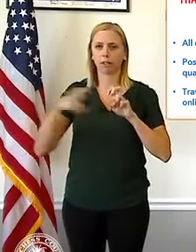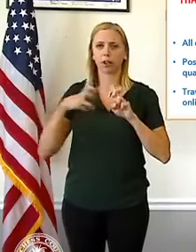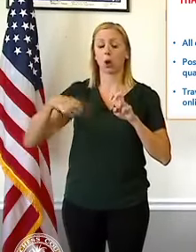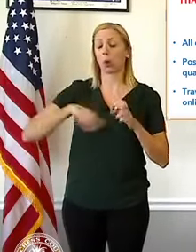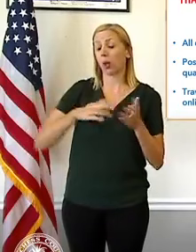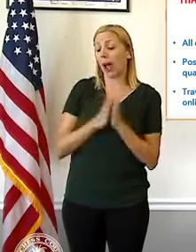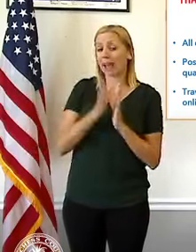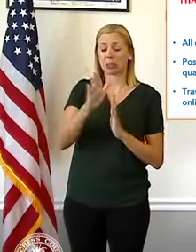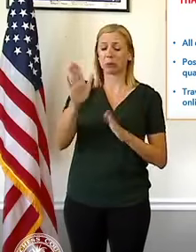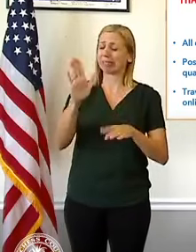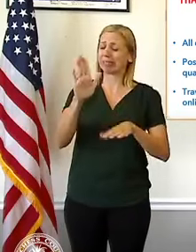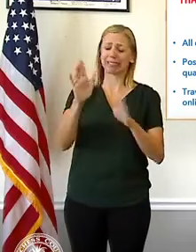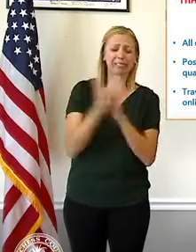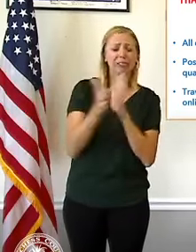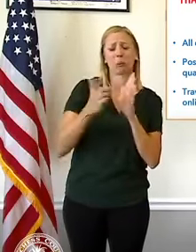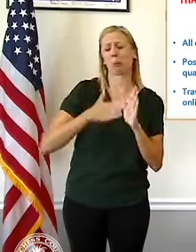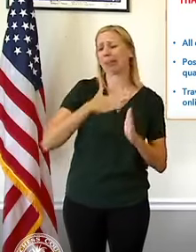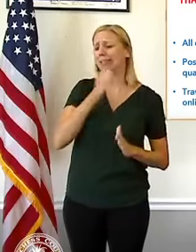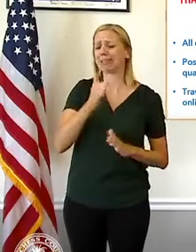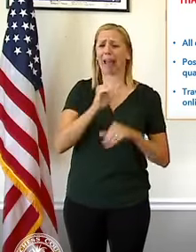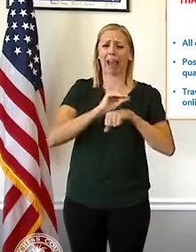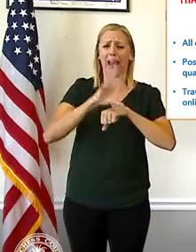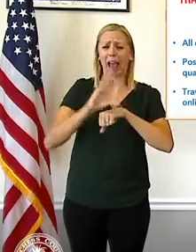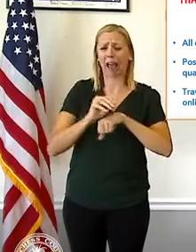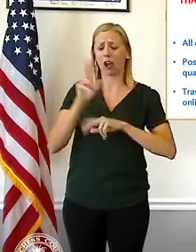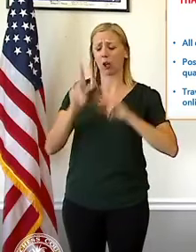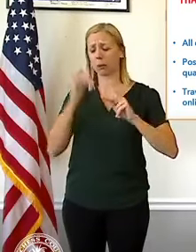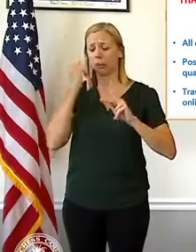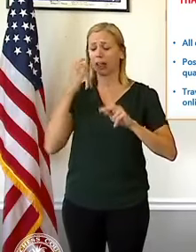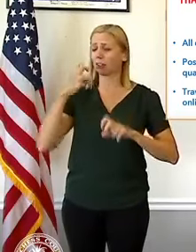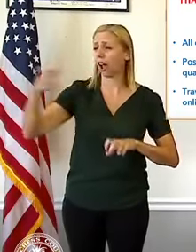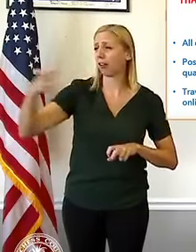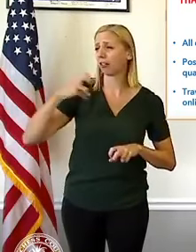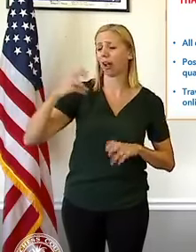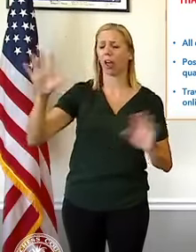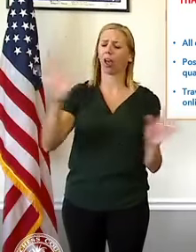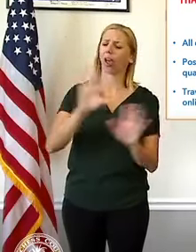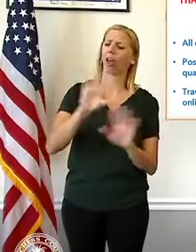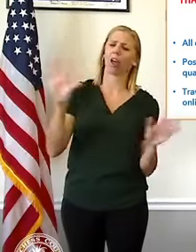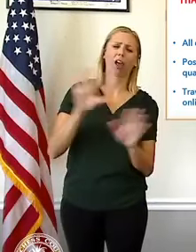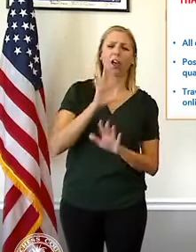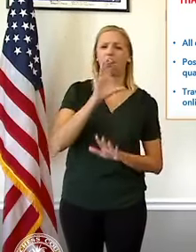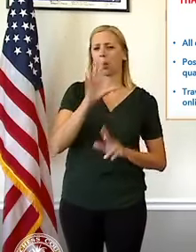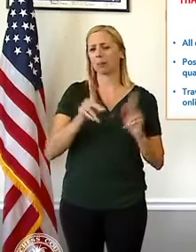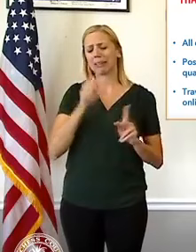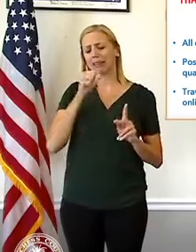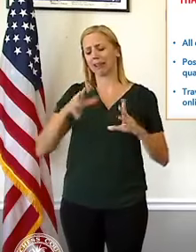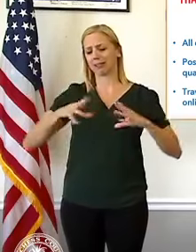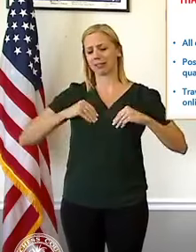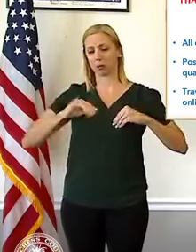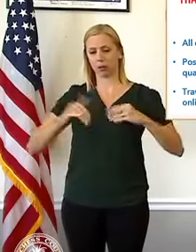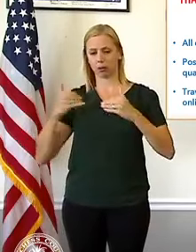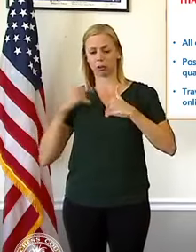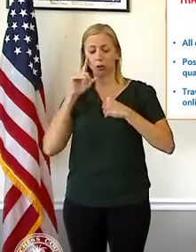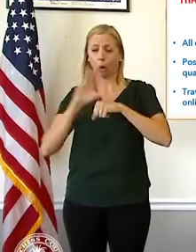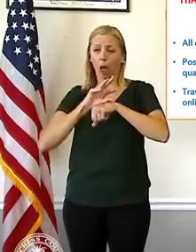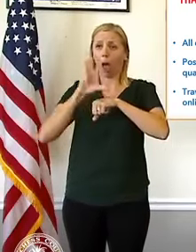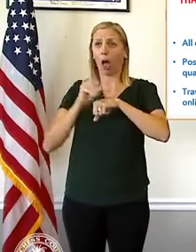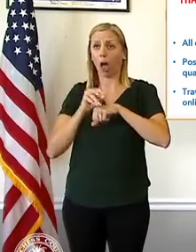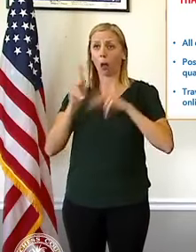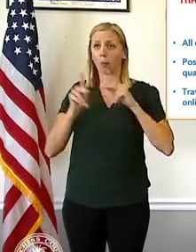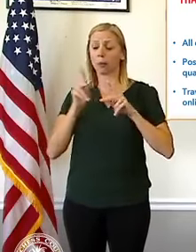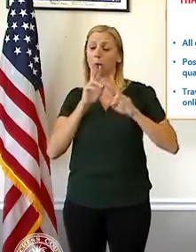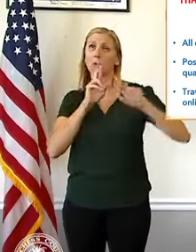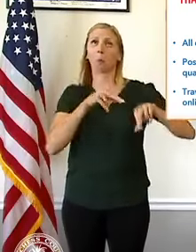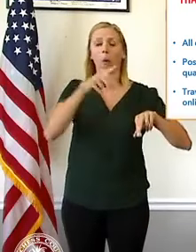of people. I've said this many, many times. Please don't take those actions into your own hand. But if you have a degree of concern, you can go online. You can